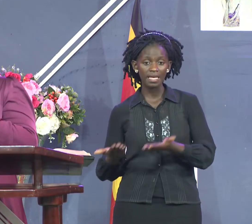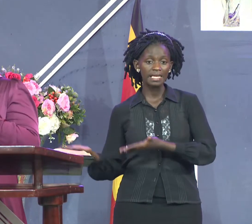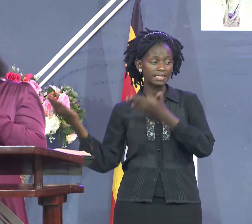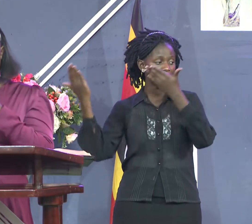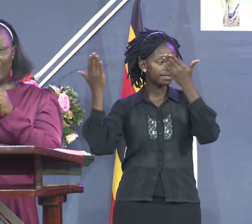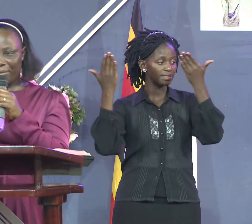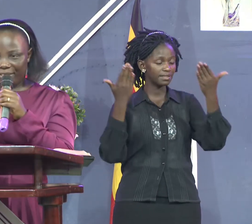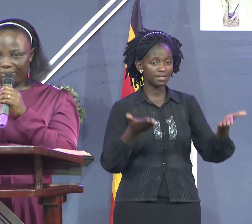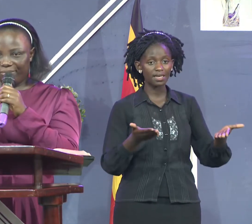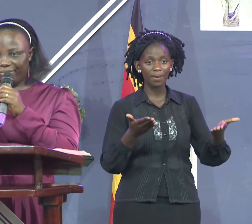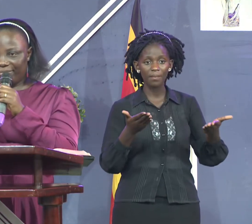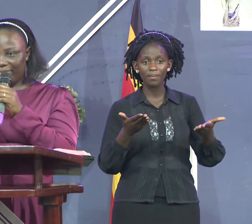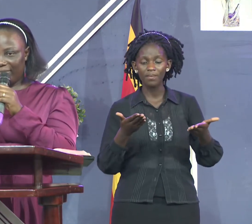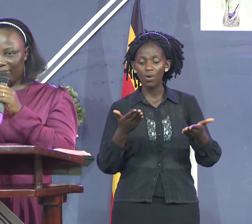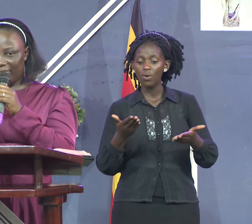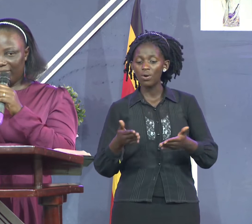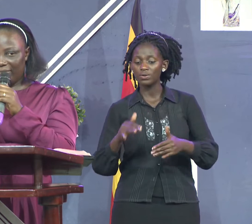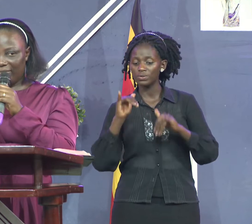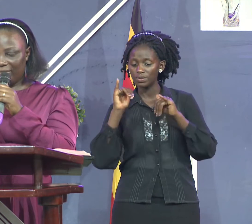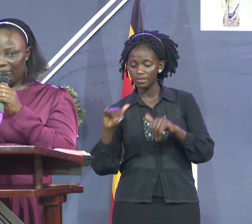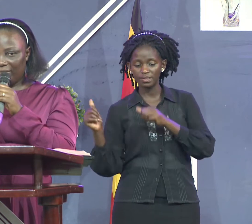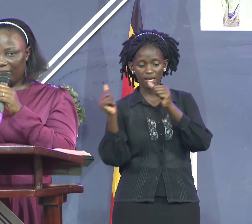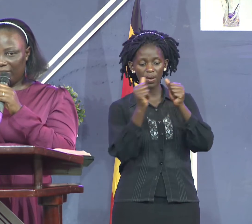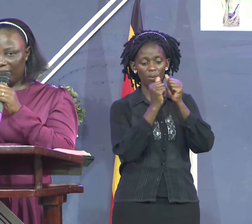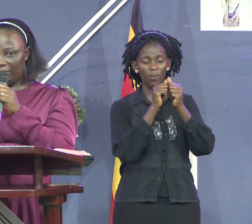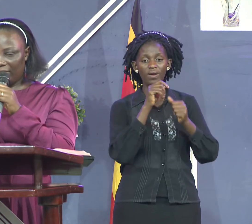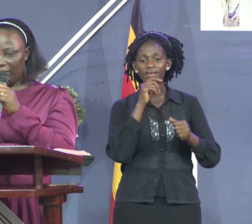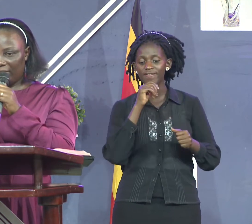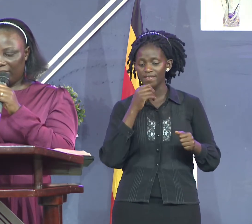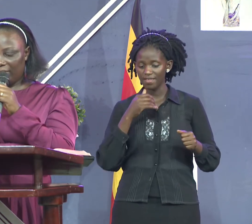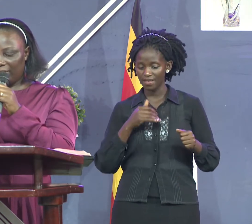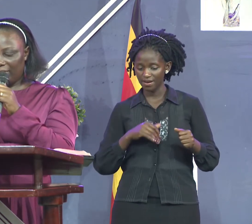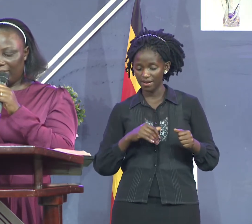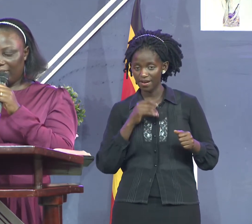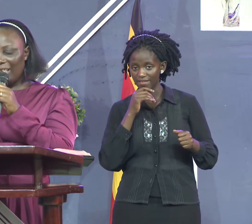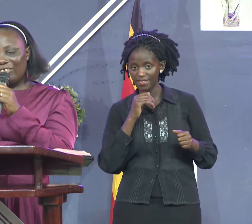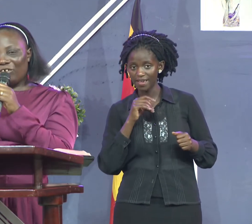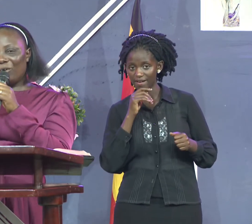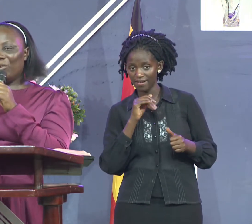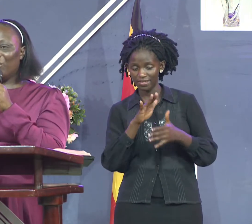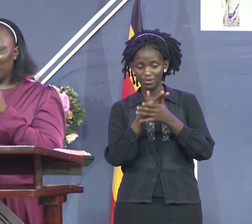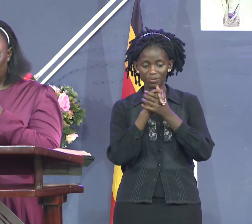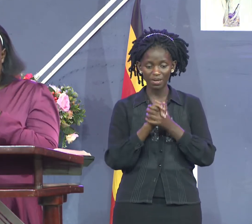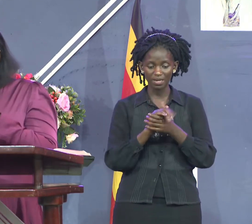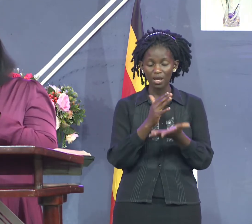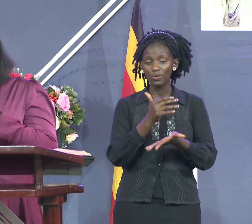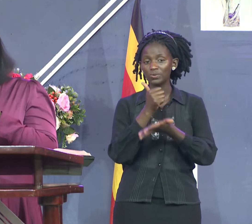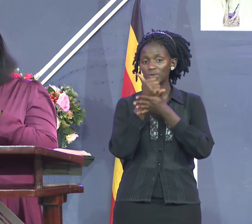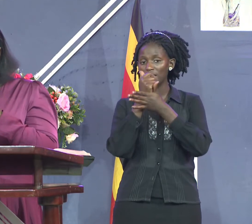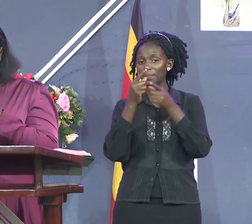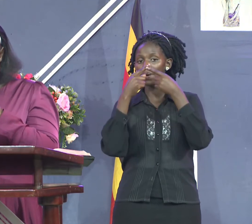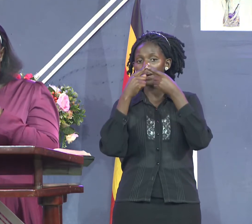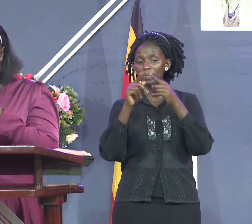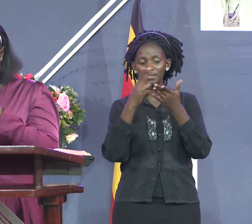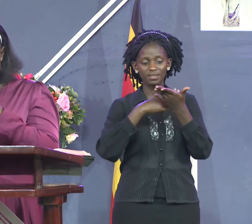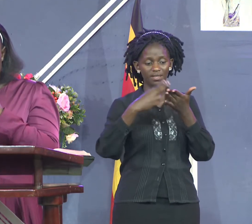okubera omwami, came to help the husband. Choko moyo mtukuvu.